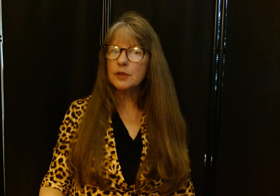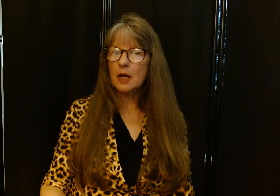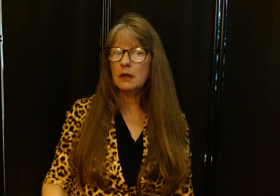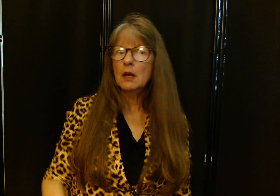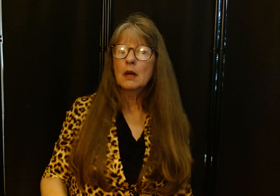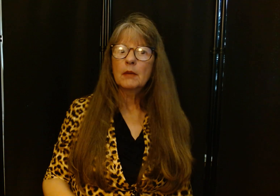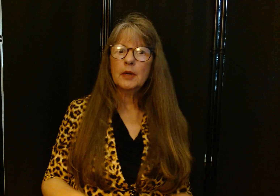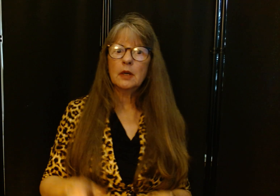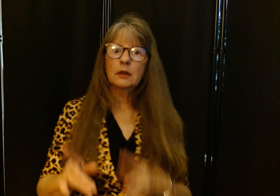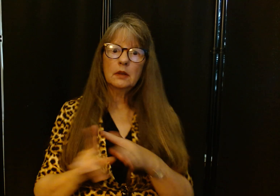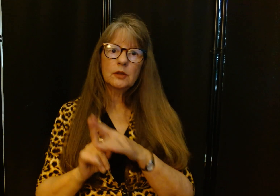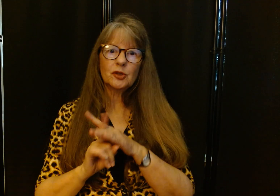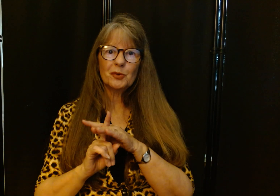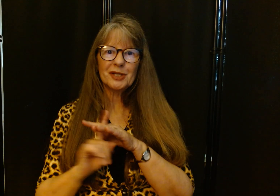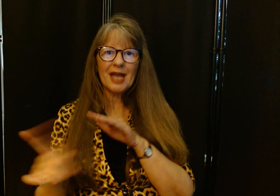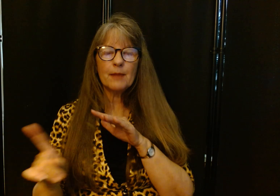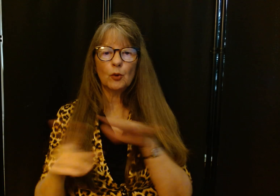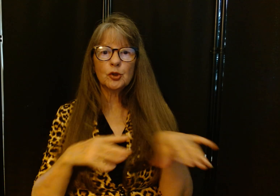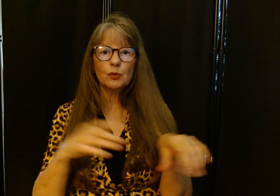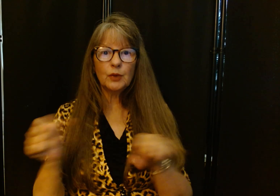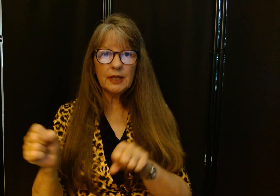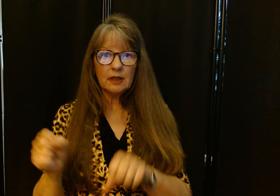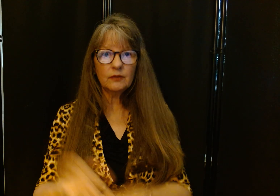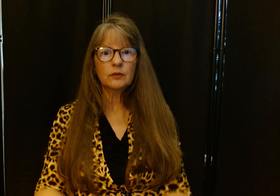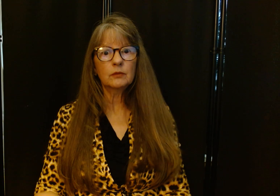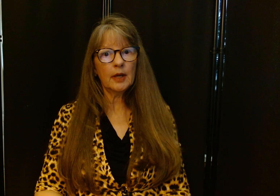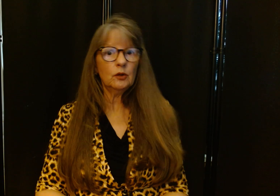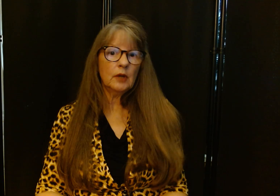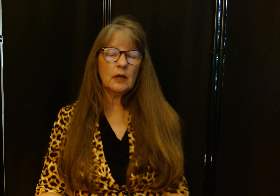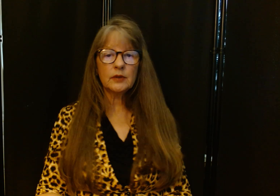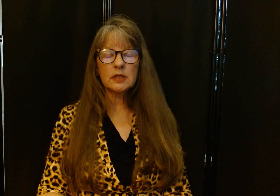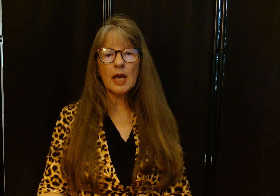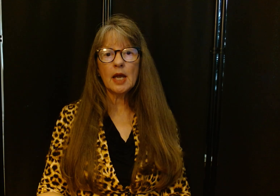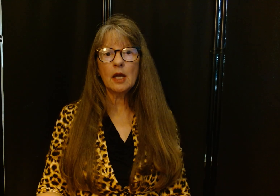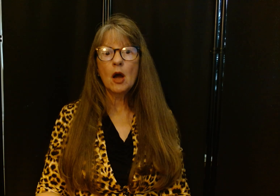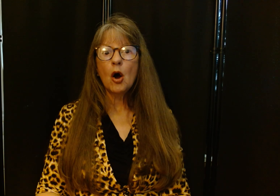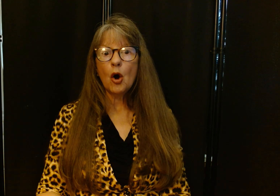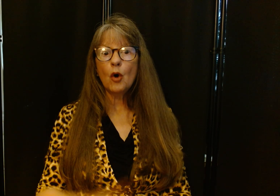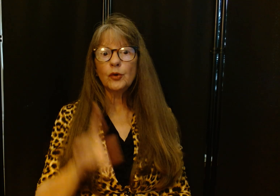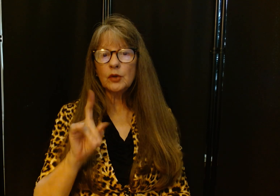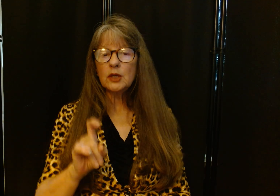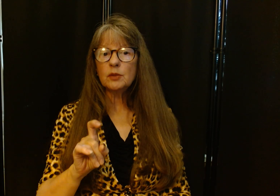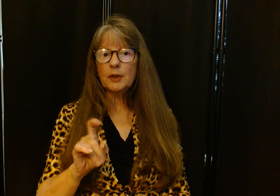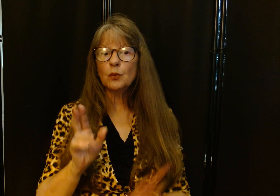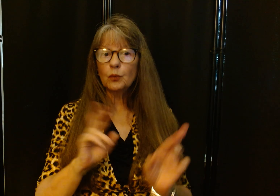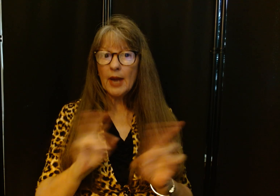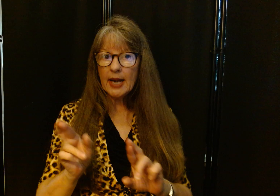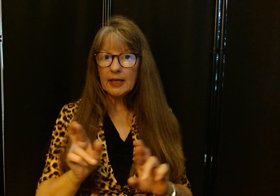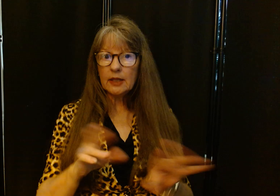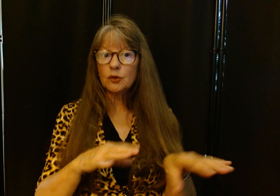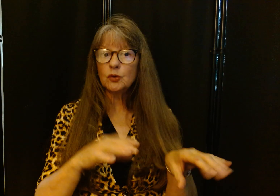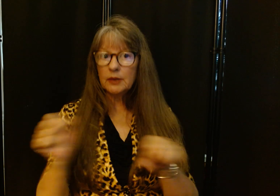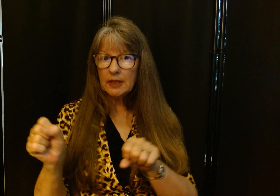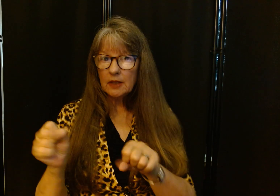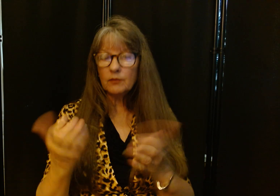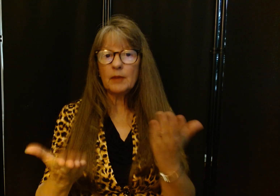sign, but it's to escape or to leave, right? You could even say, oh, you need to be ready to leave. Maybe you